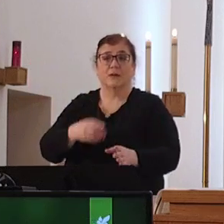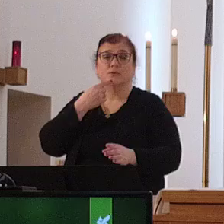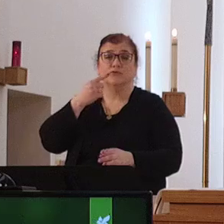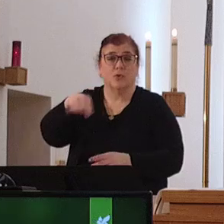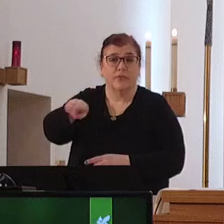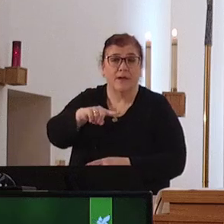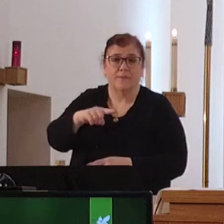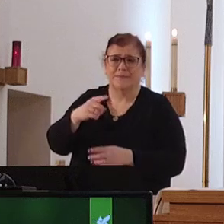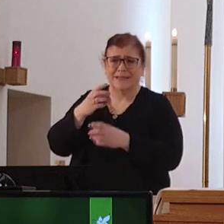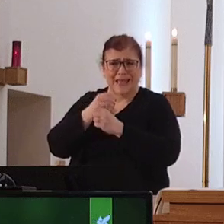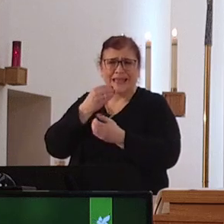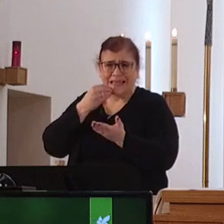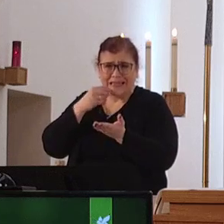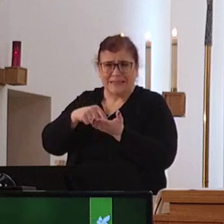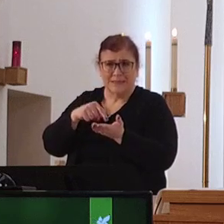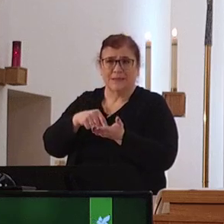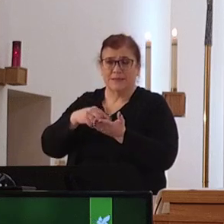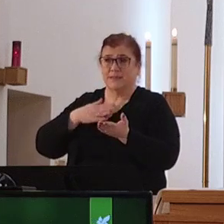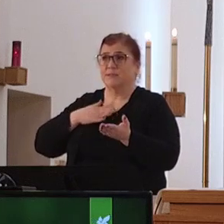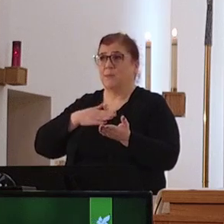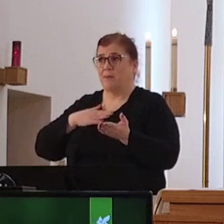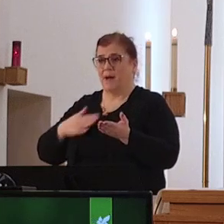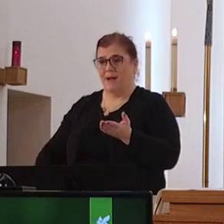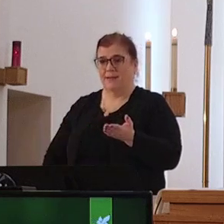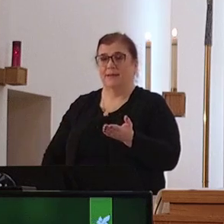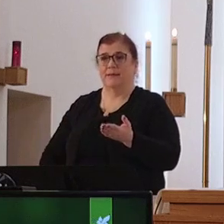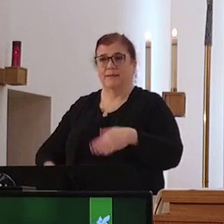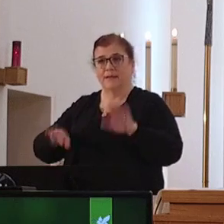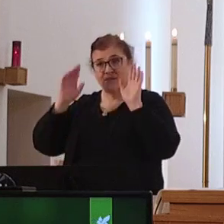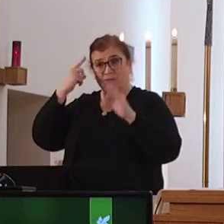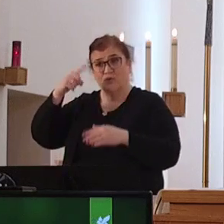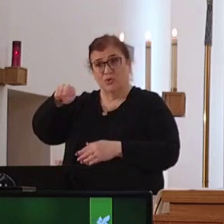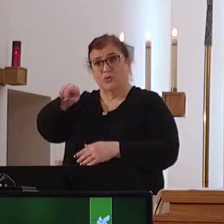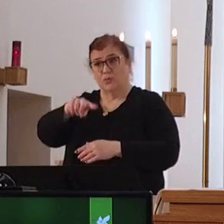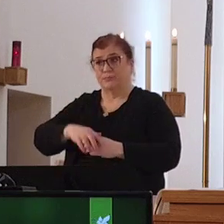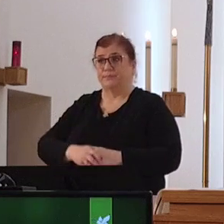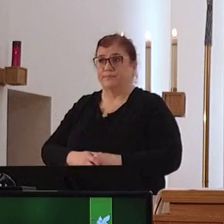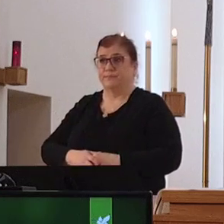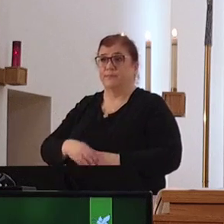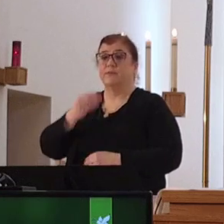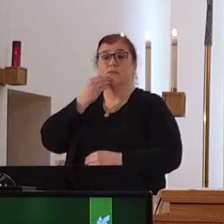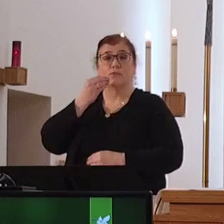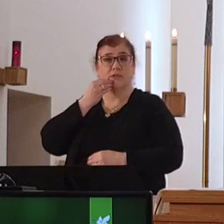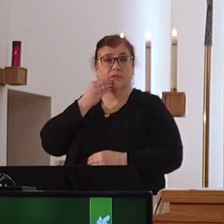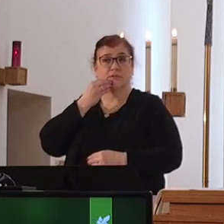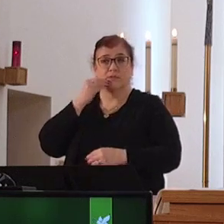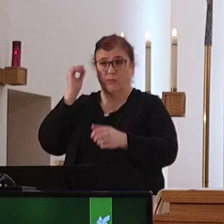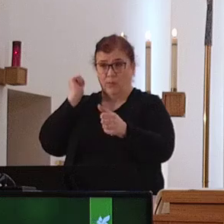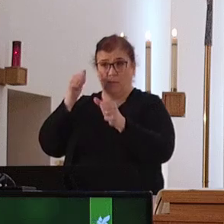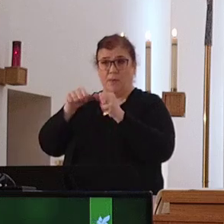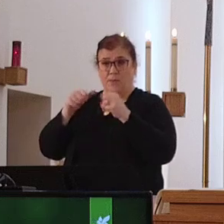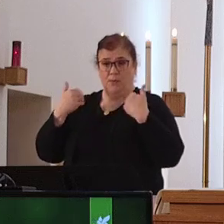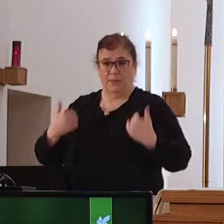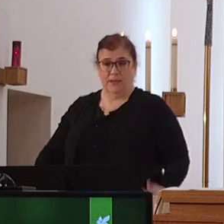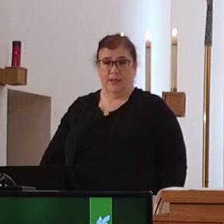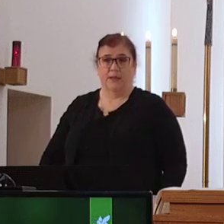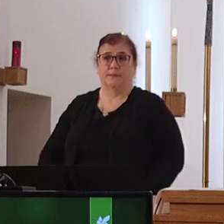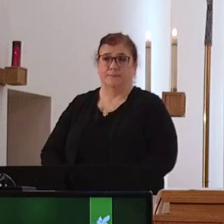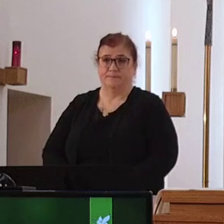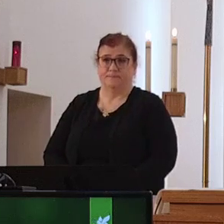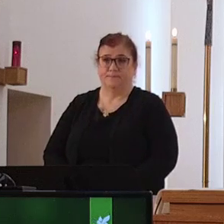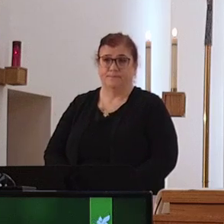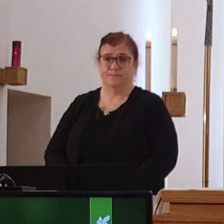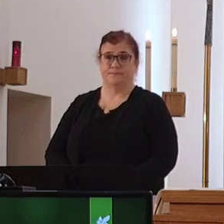Disciples, saying, "Take and eat. This is my body given for you. Do this to the remembrance of me."